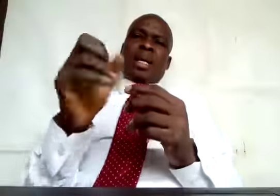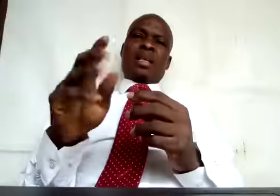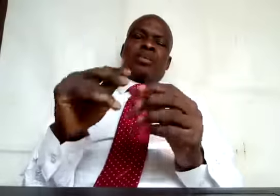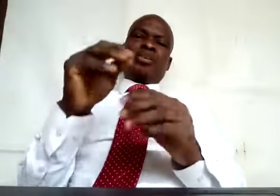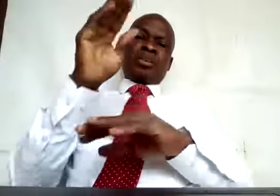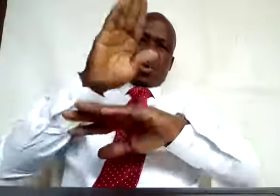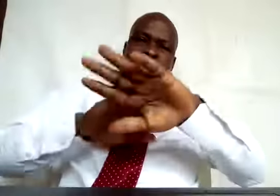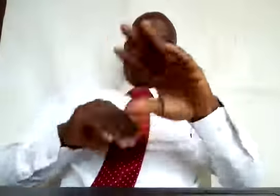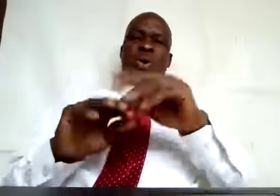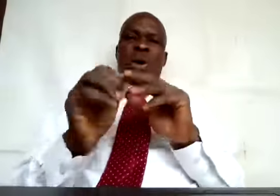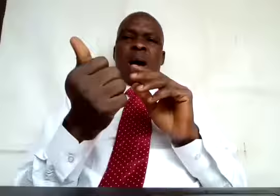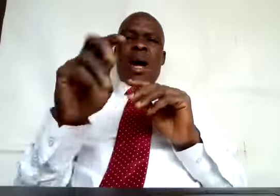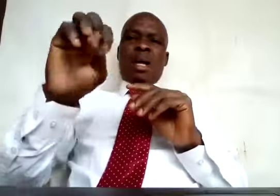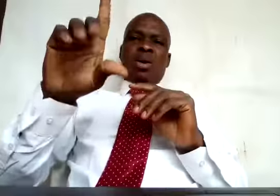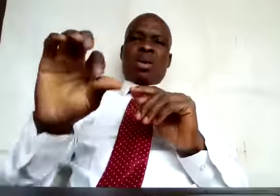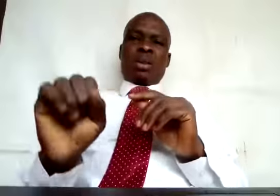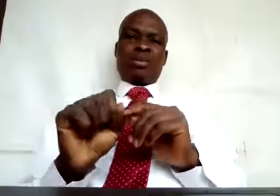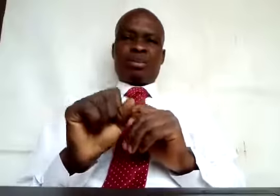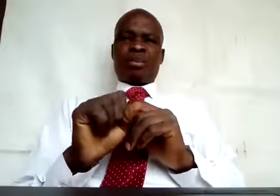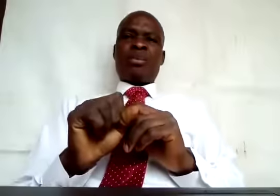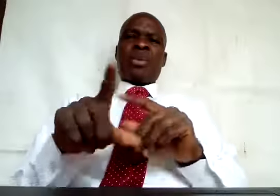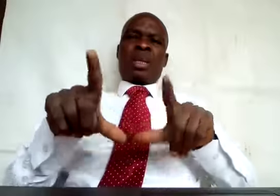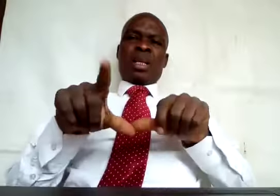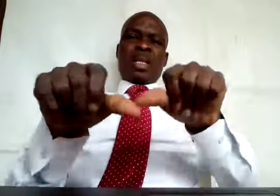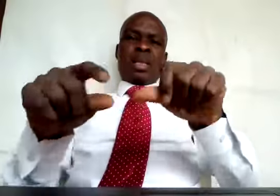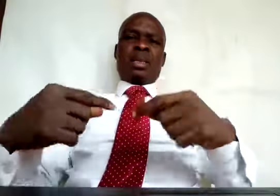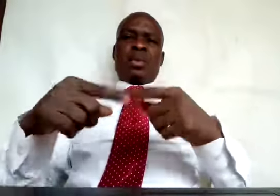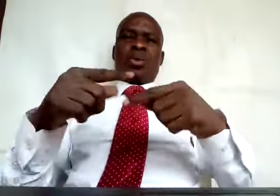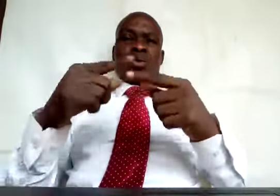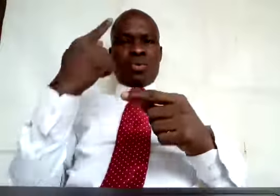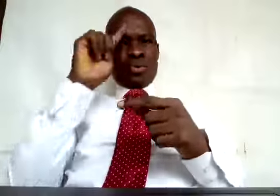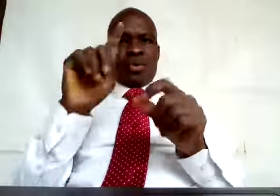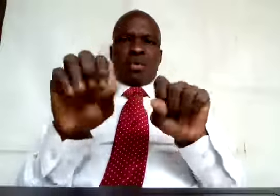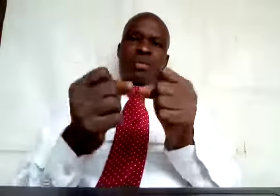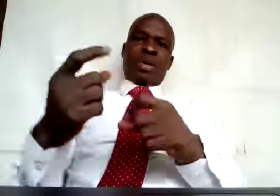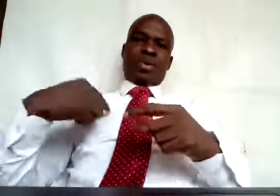called alloys. Let's go on a break. I'll be right back.